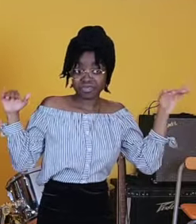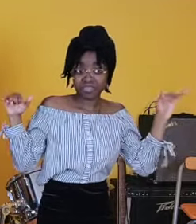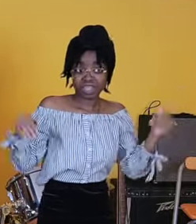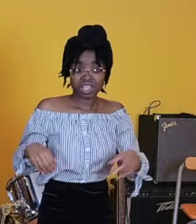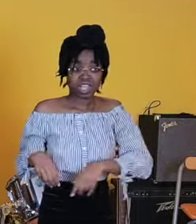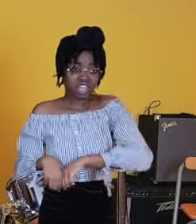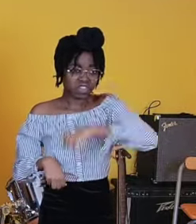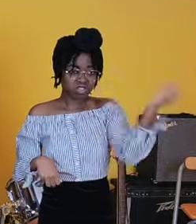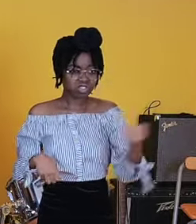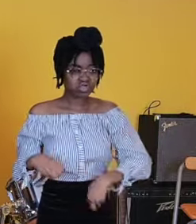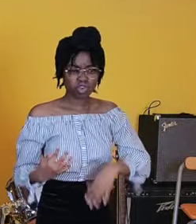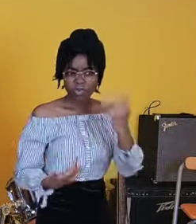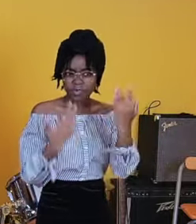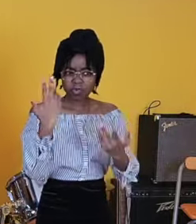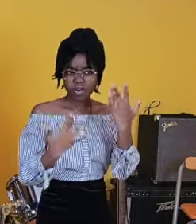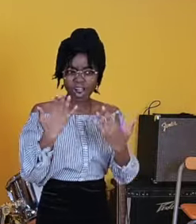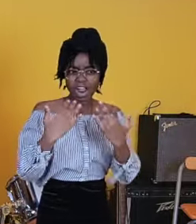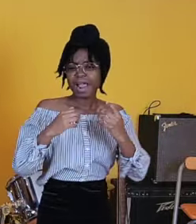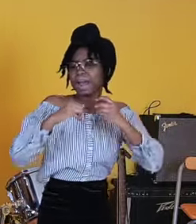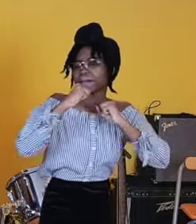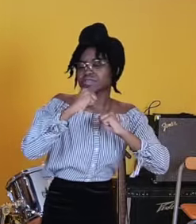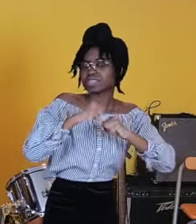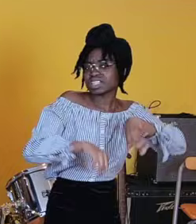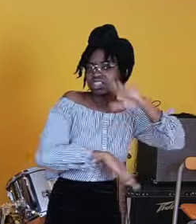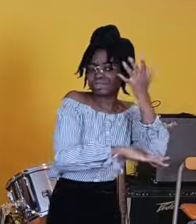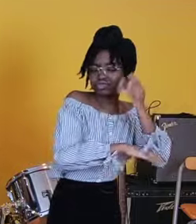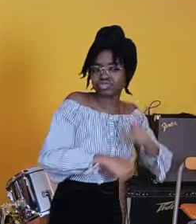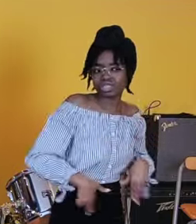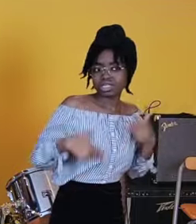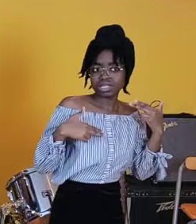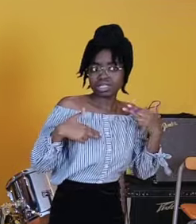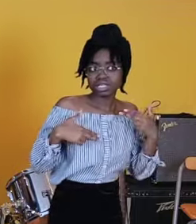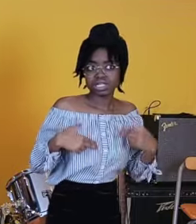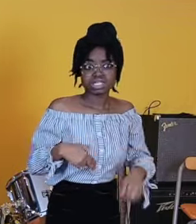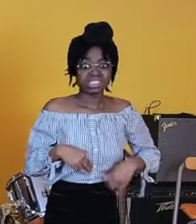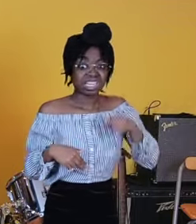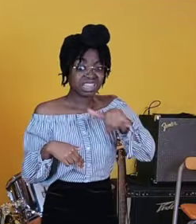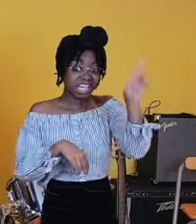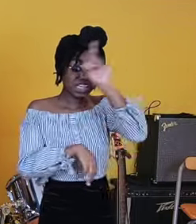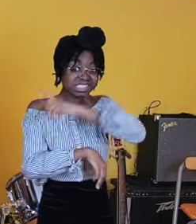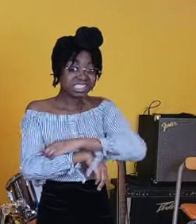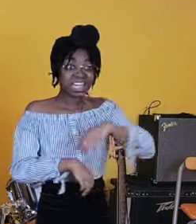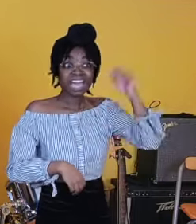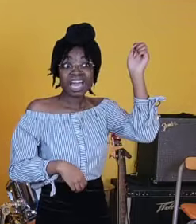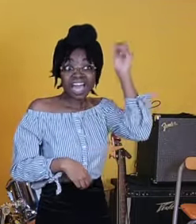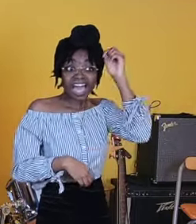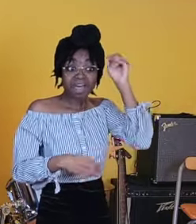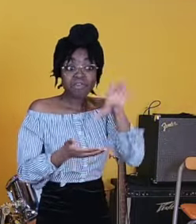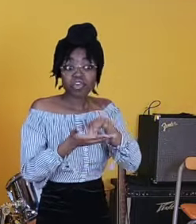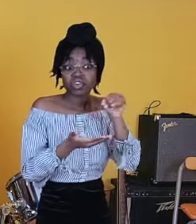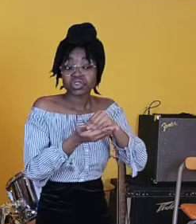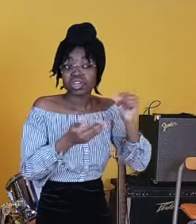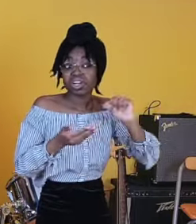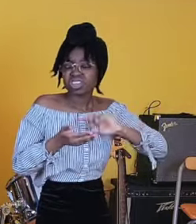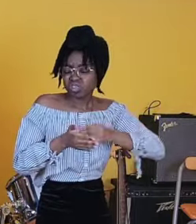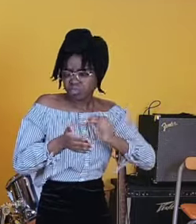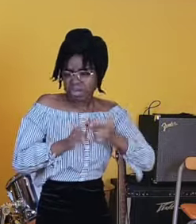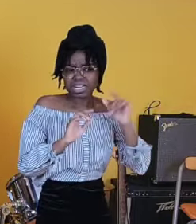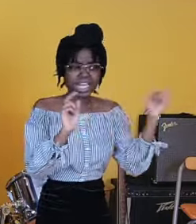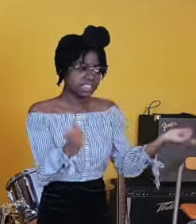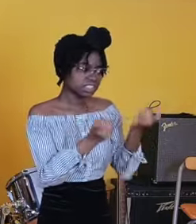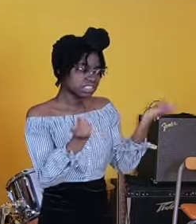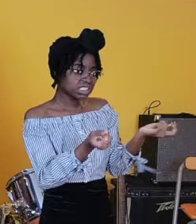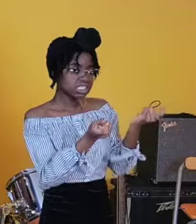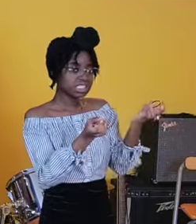from Adam this day, this Father's Day. That day Adam learned what it meant to sin and to be disciplined and how to